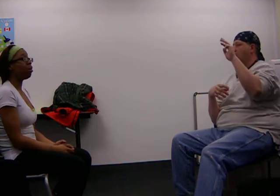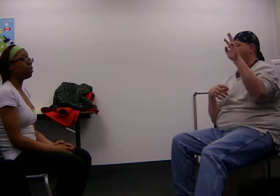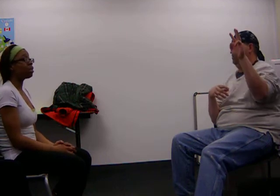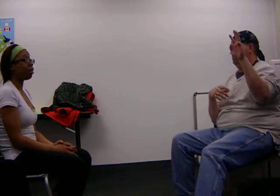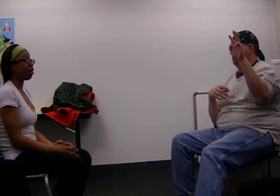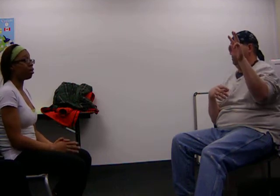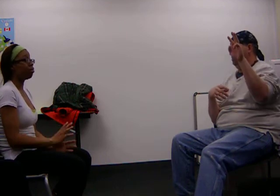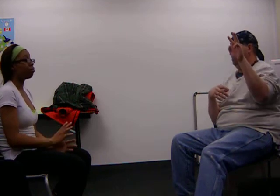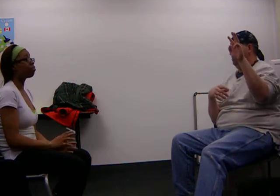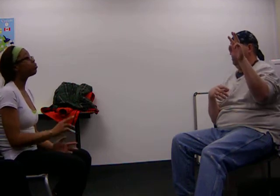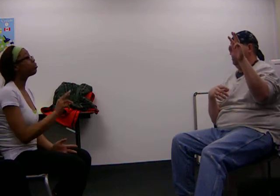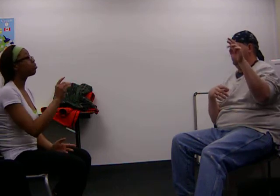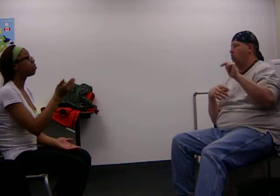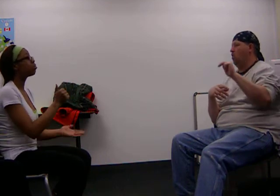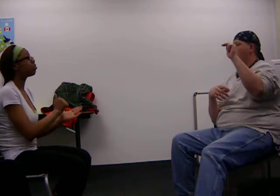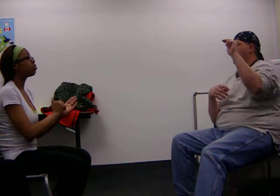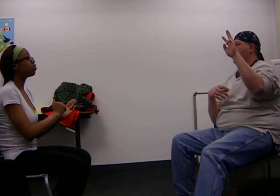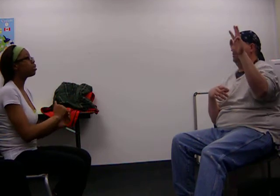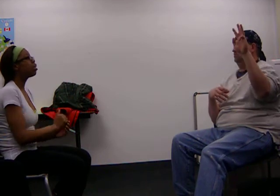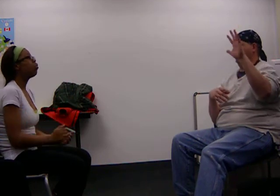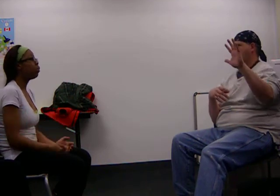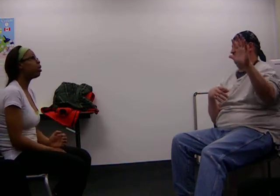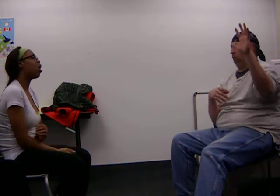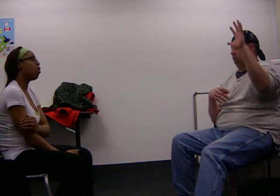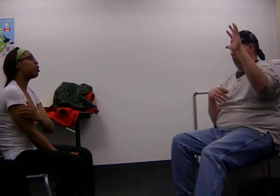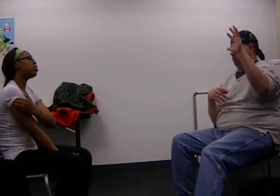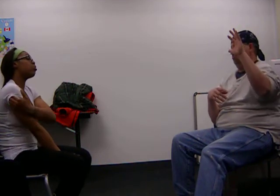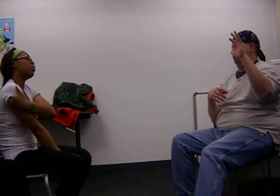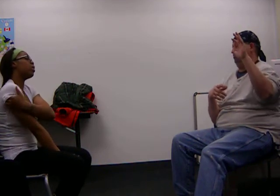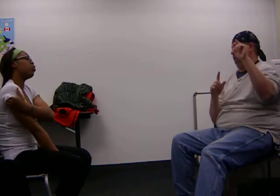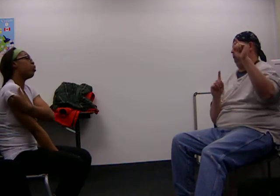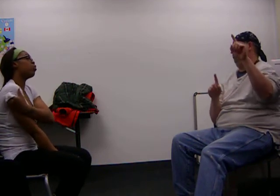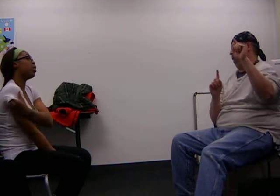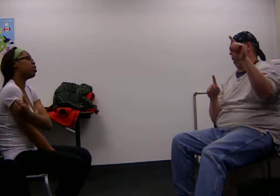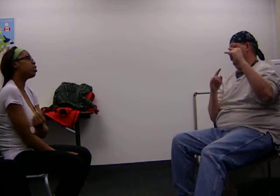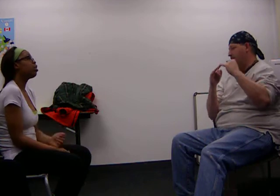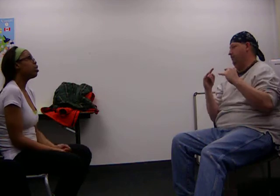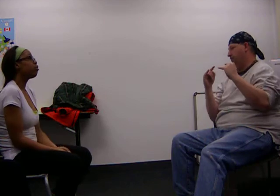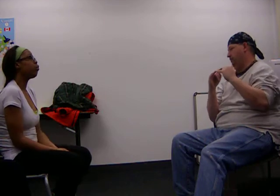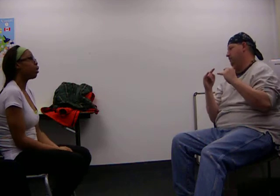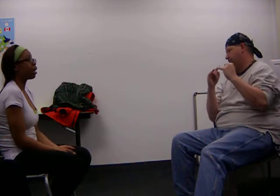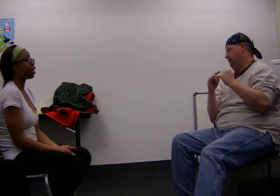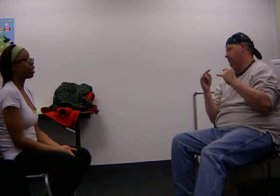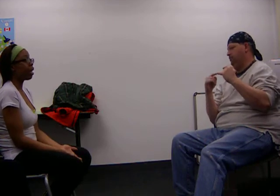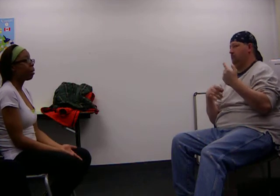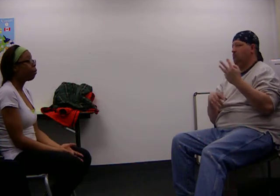always gone. We always went northwest for like a camp.